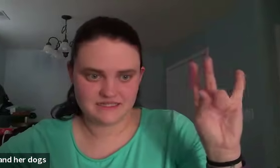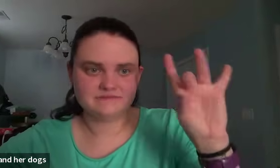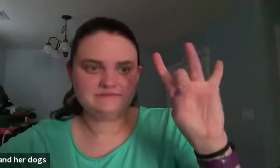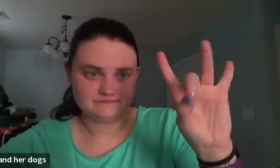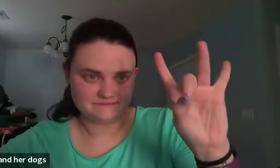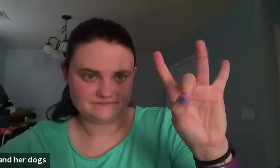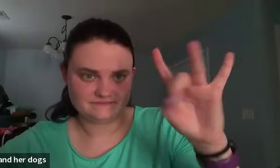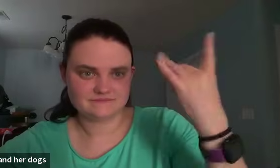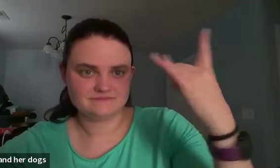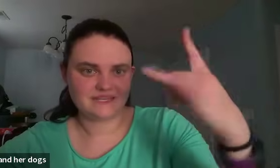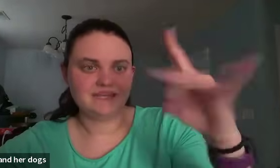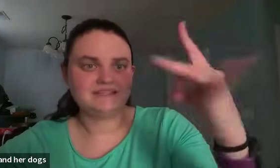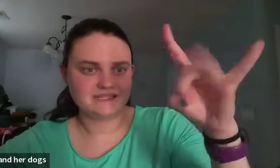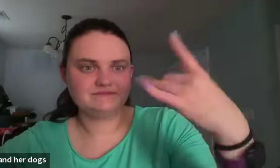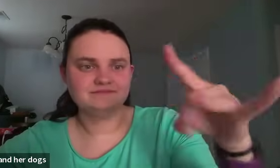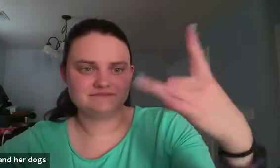18, 18,